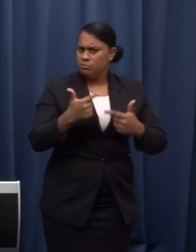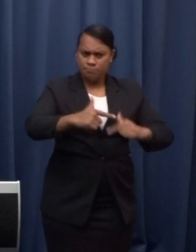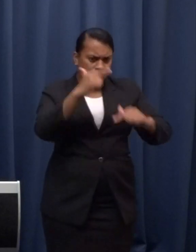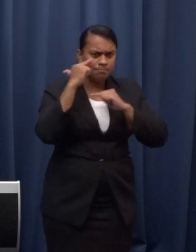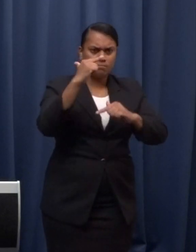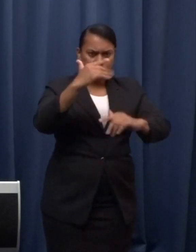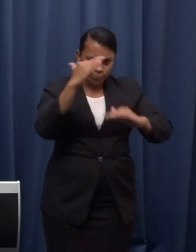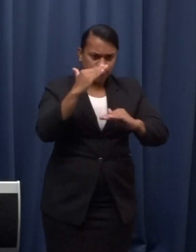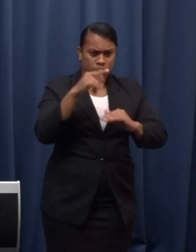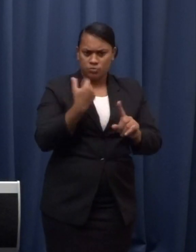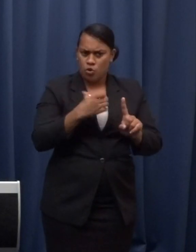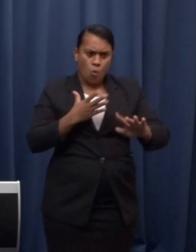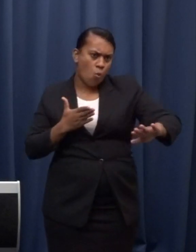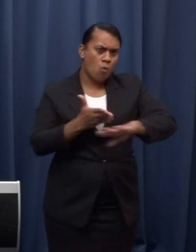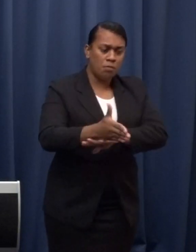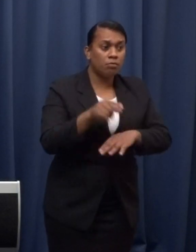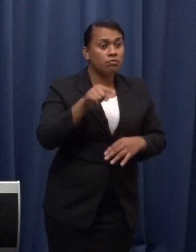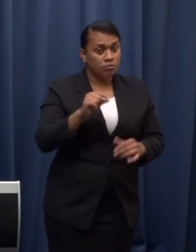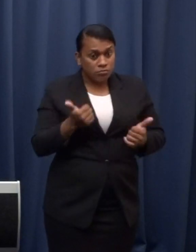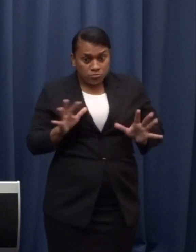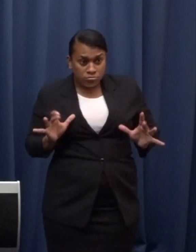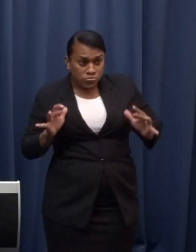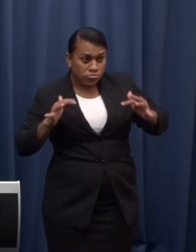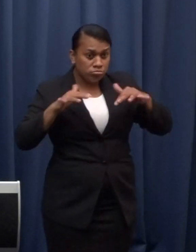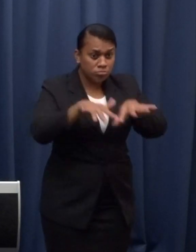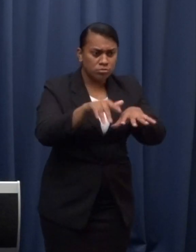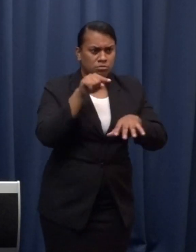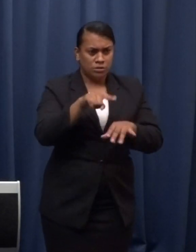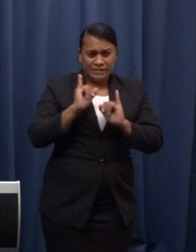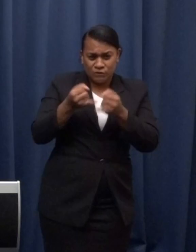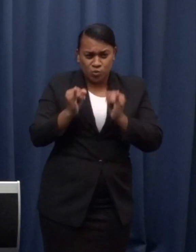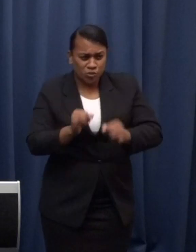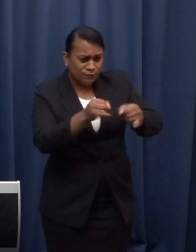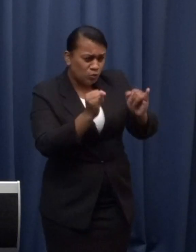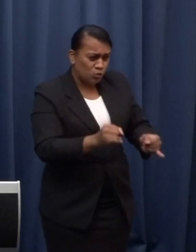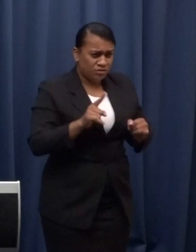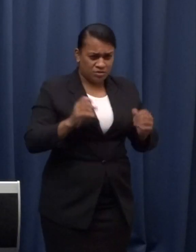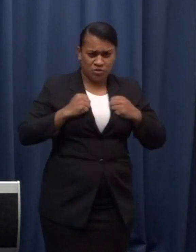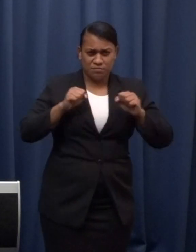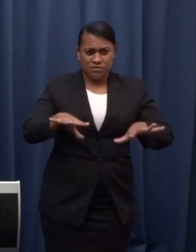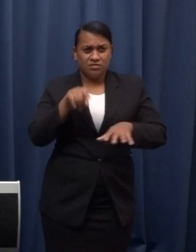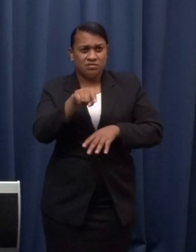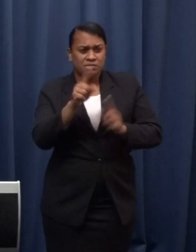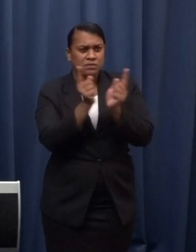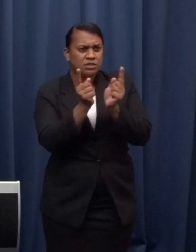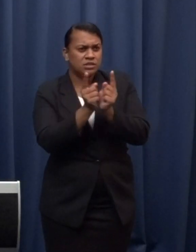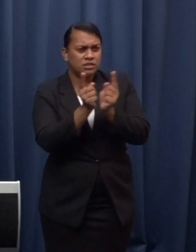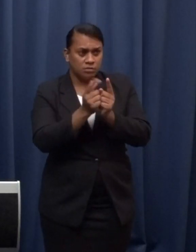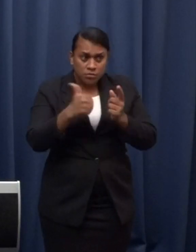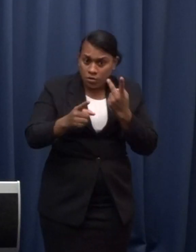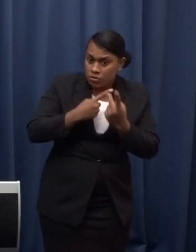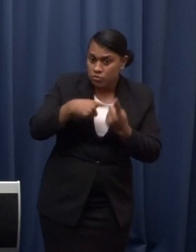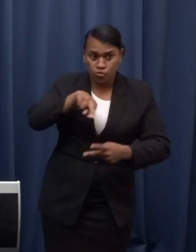Gatherings are defined as any assembly of individuals in a single location, include meetings, religious